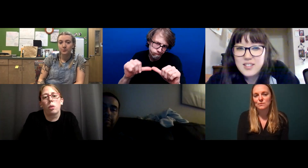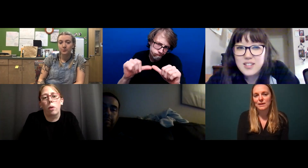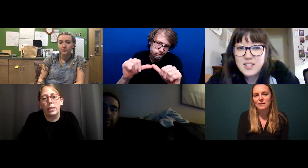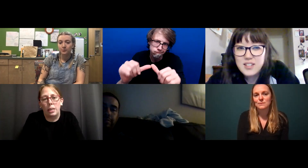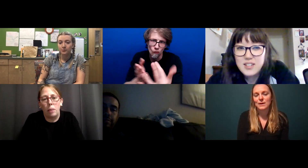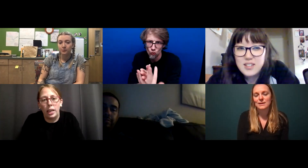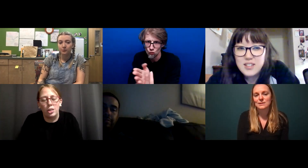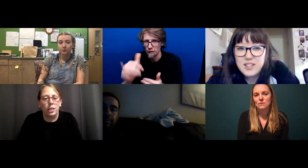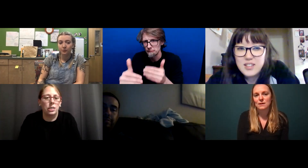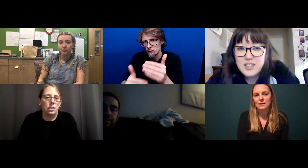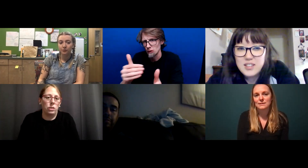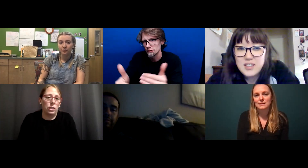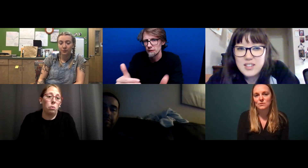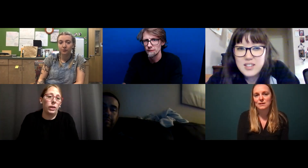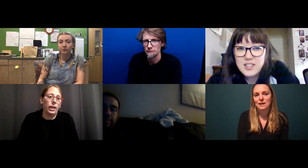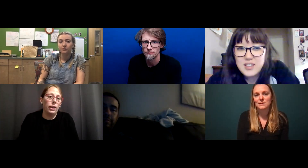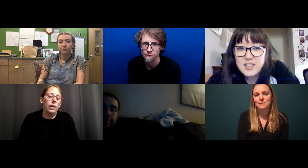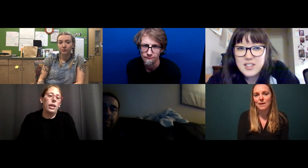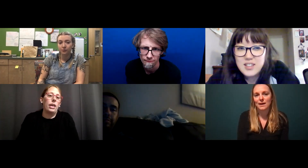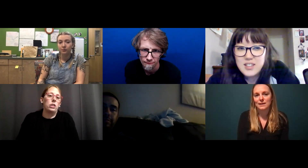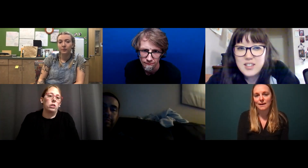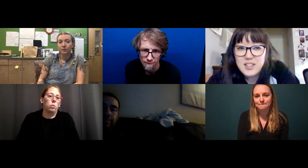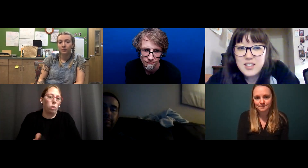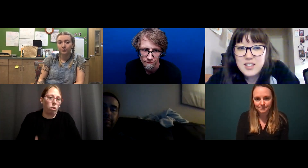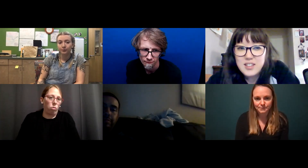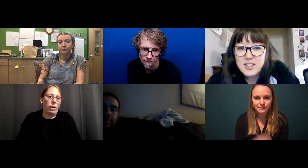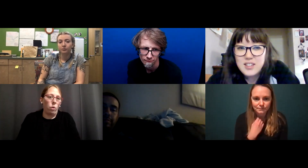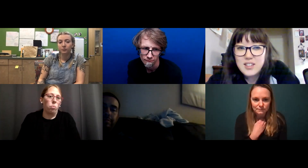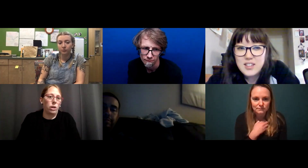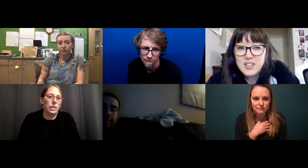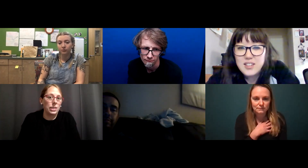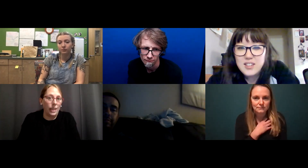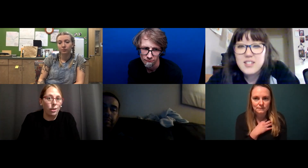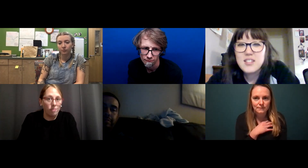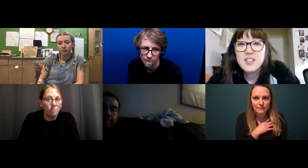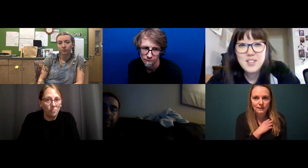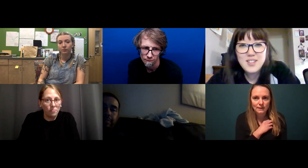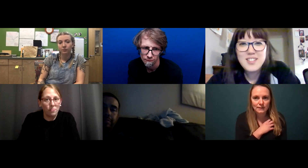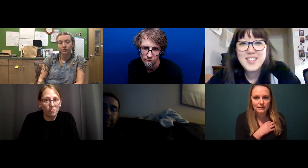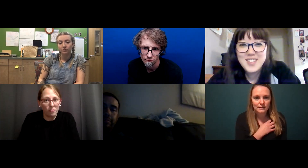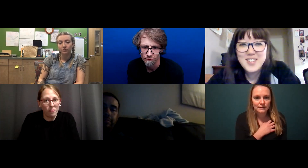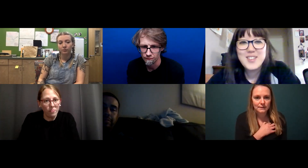make sure that we're on the same page and continue to communicate and work through that whole process together.